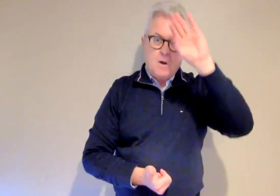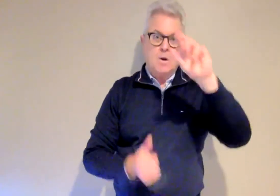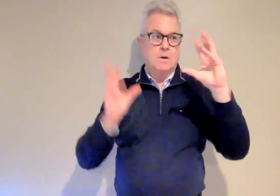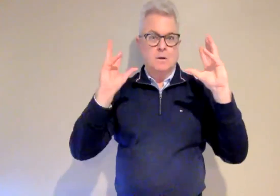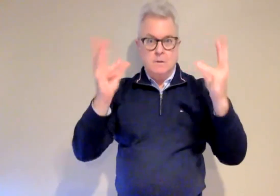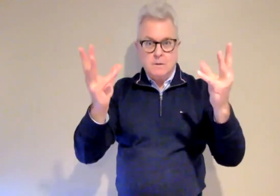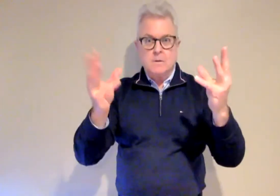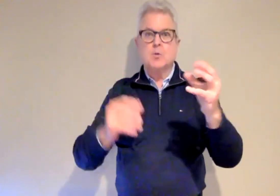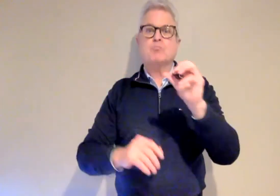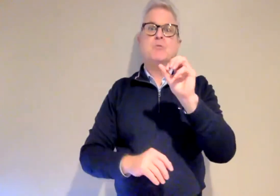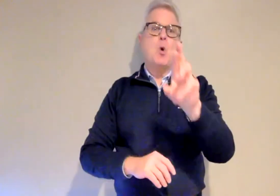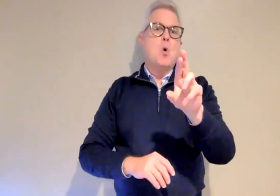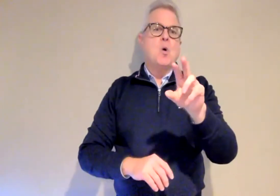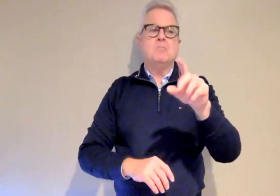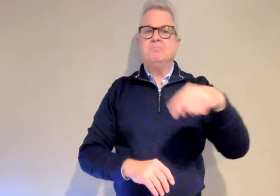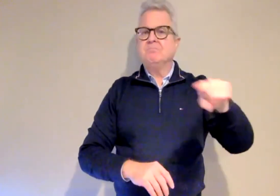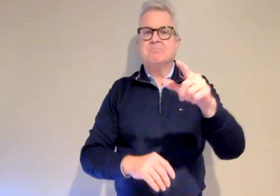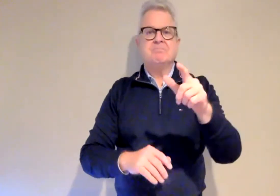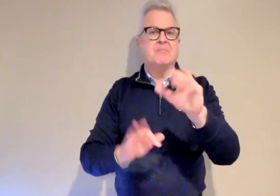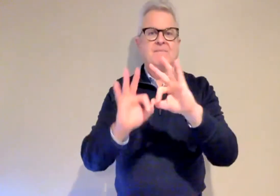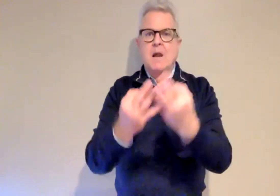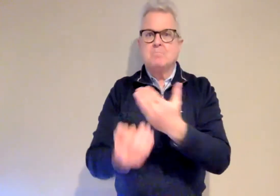first responders, their phone numbers, ambulance.